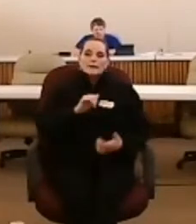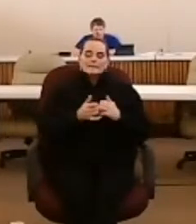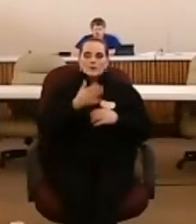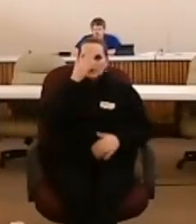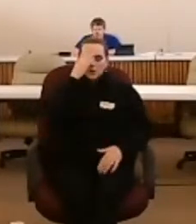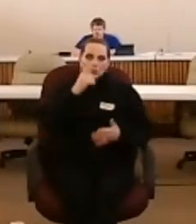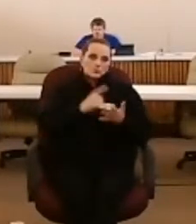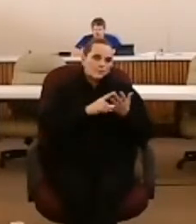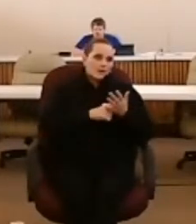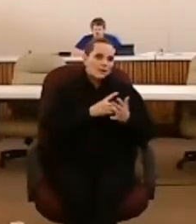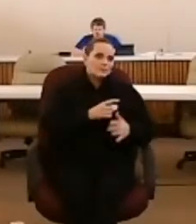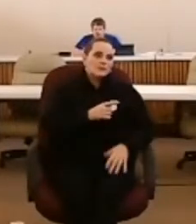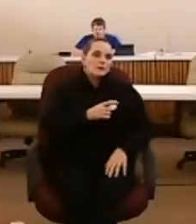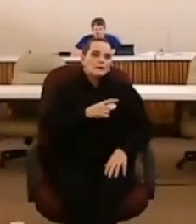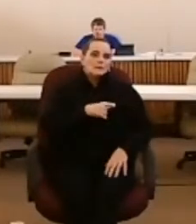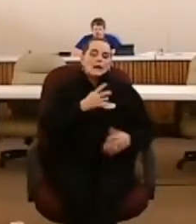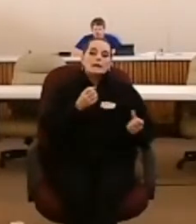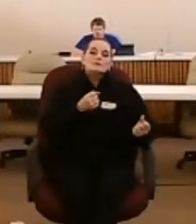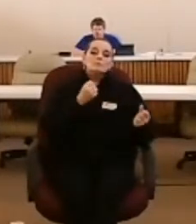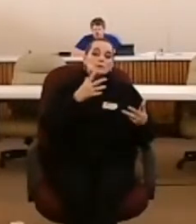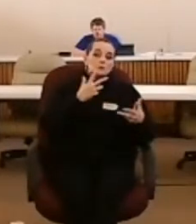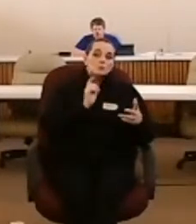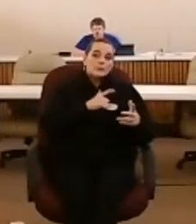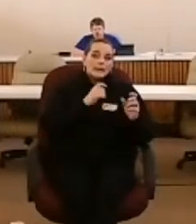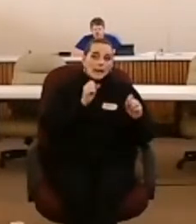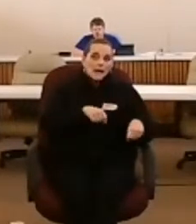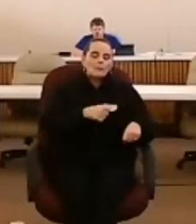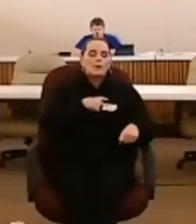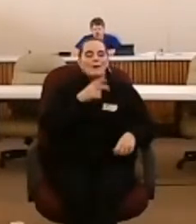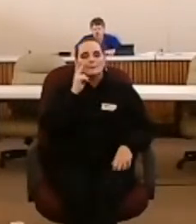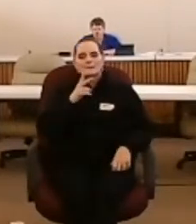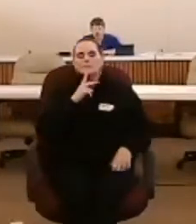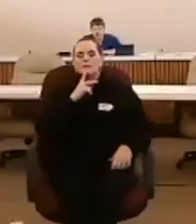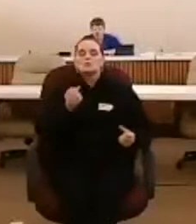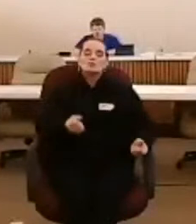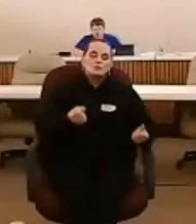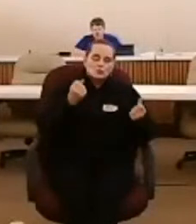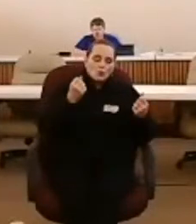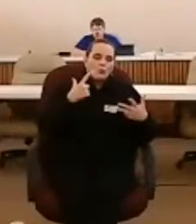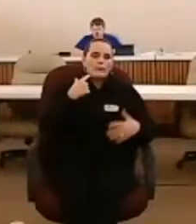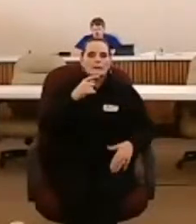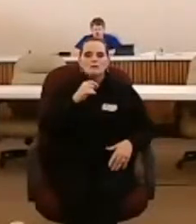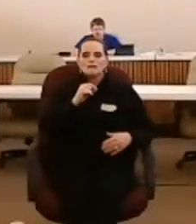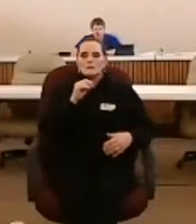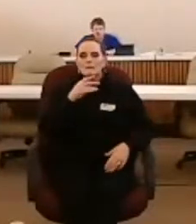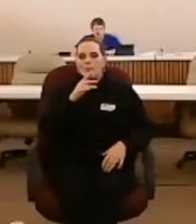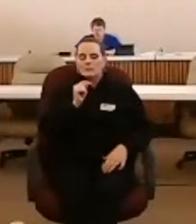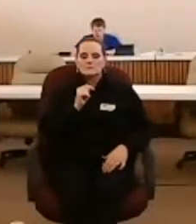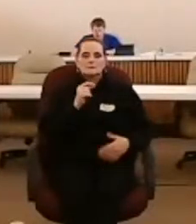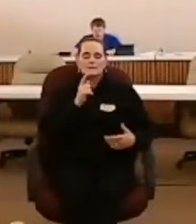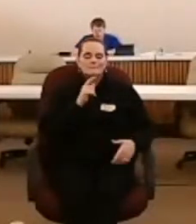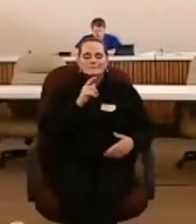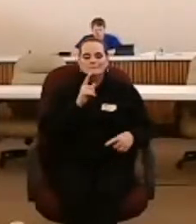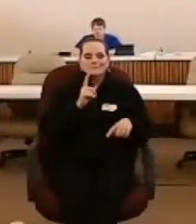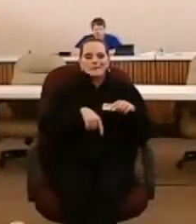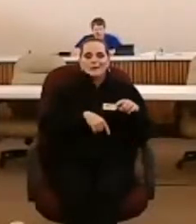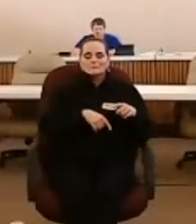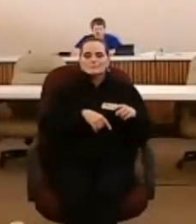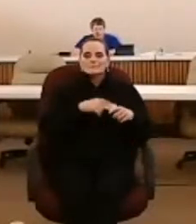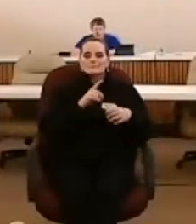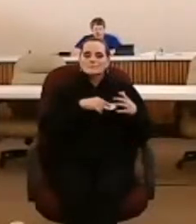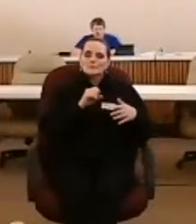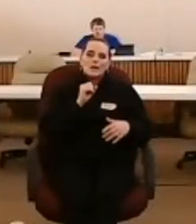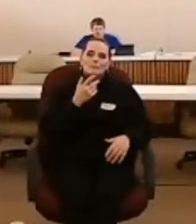sometimes. As much as we can, we go out and see, but there's so many green belts all through town. There's no way we can check them all. Okay, do we